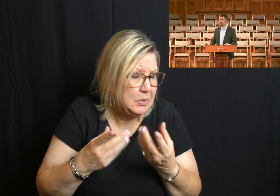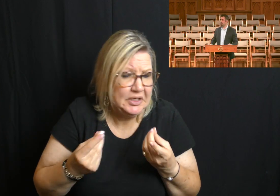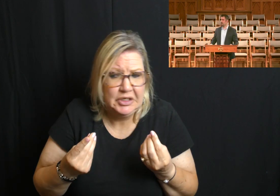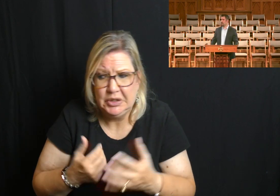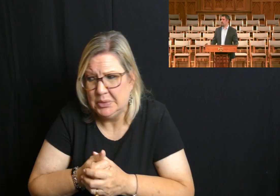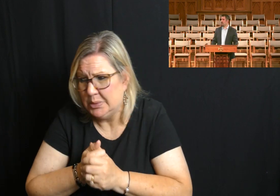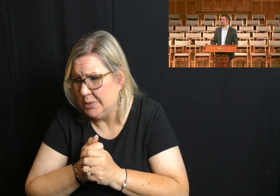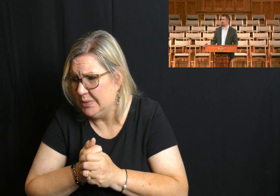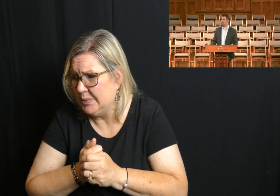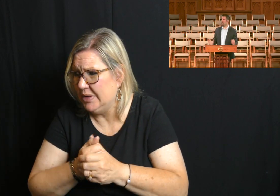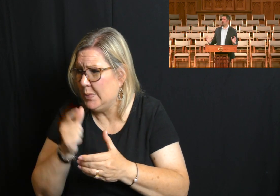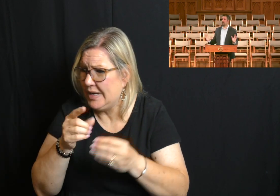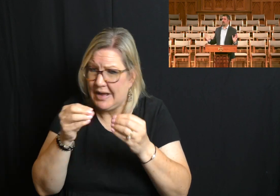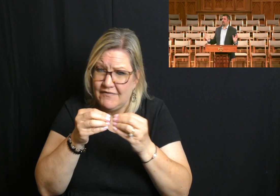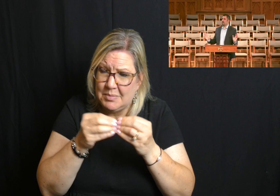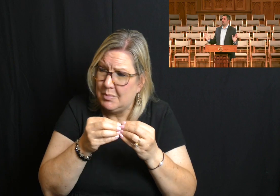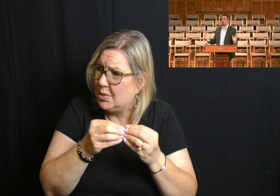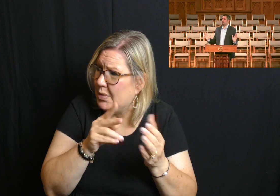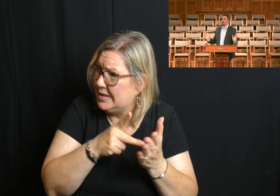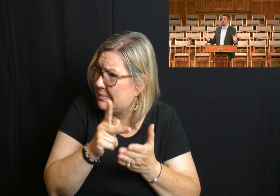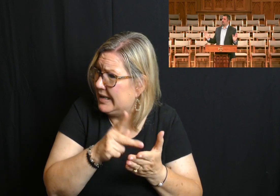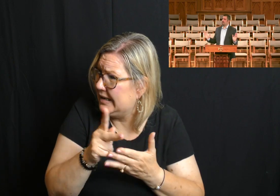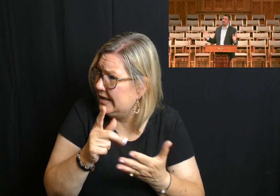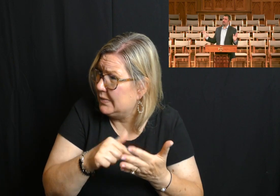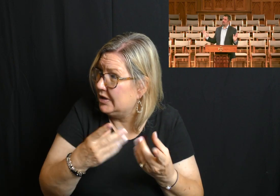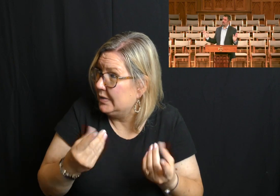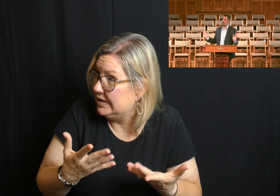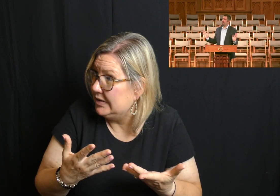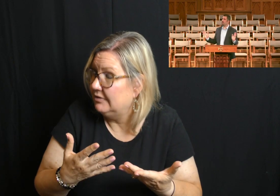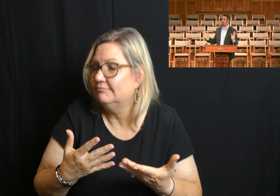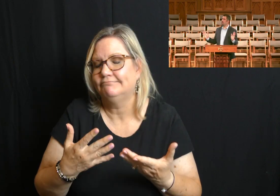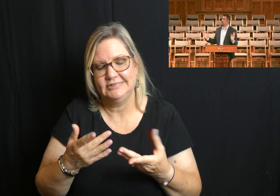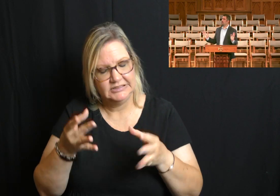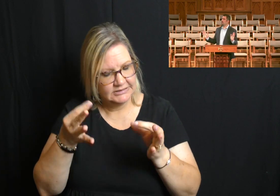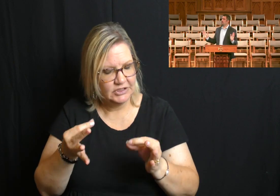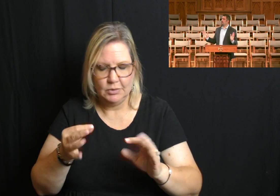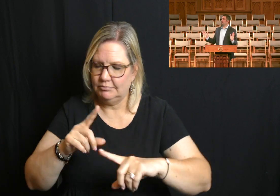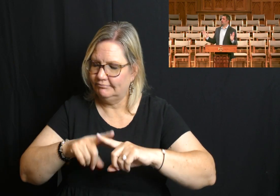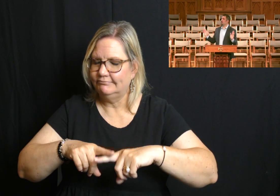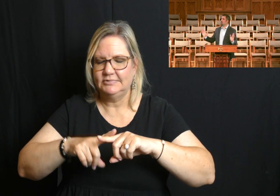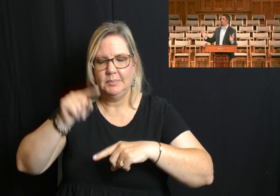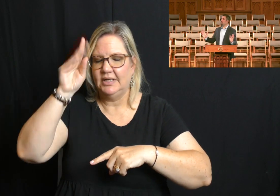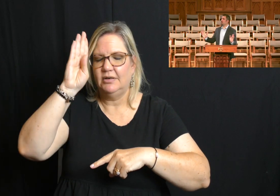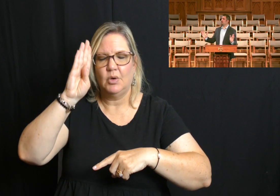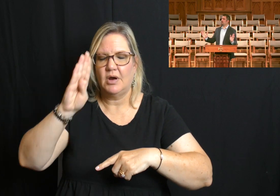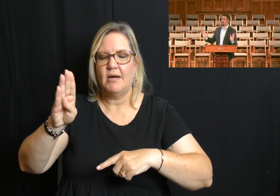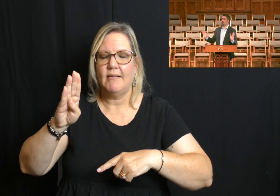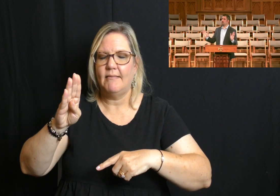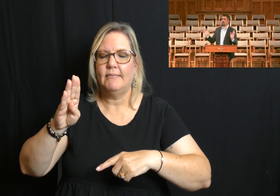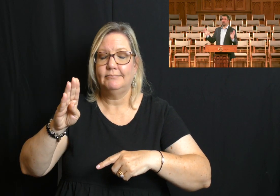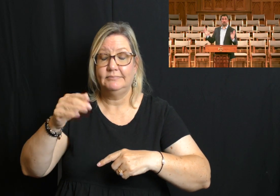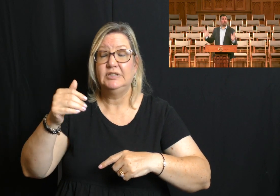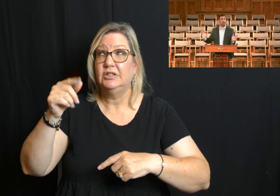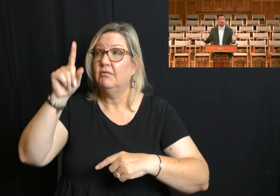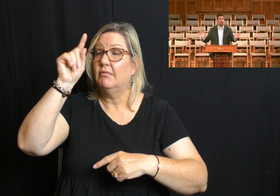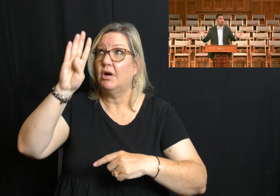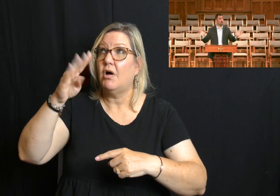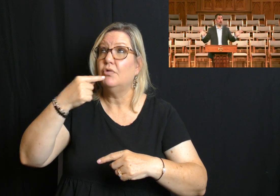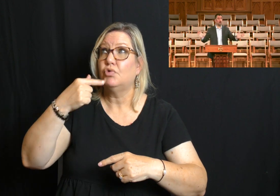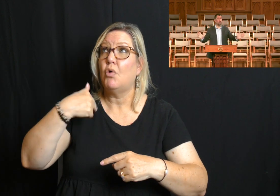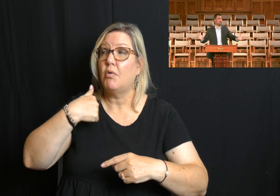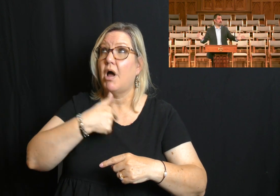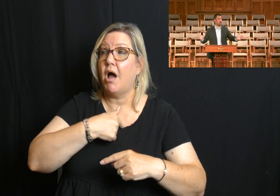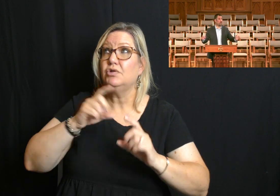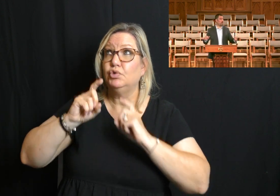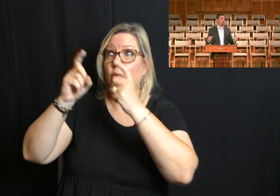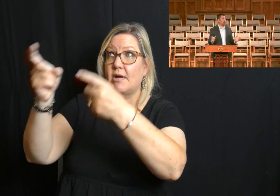this? And then we're just like, hey, we just got to rest on the Lord because he's going to take care of it. He told us to be givers. He told us to give and